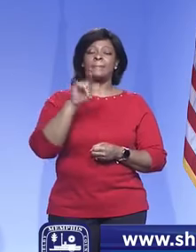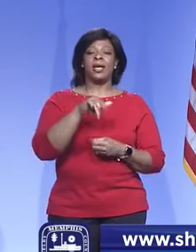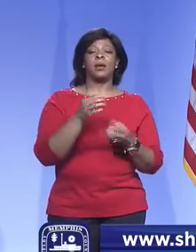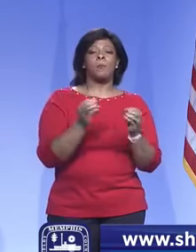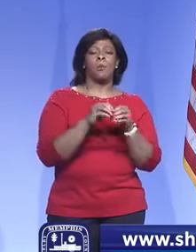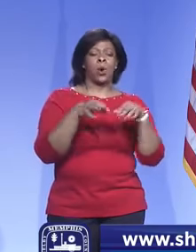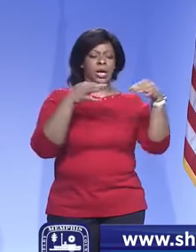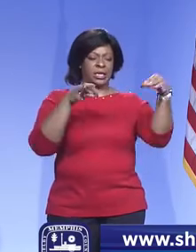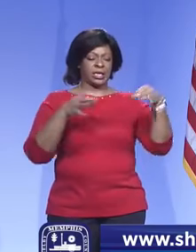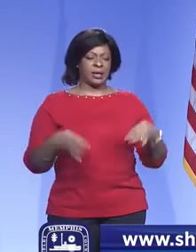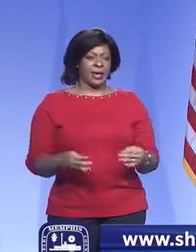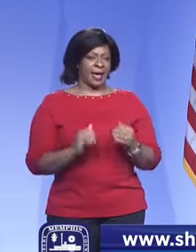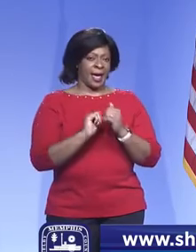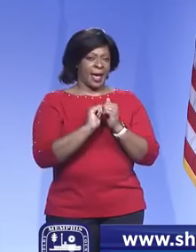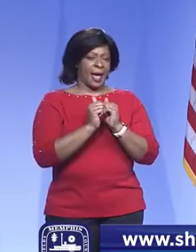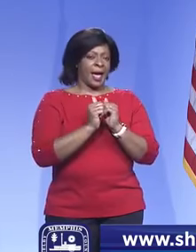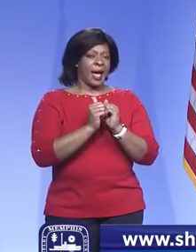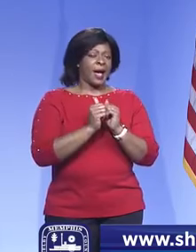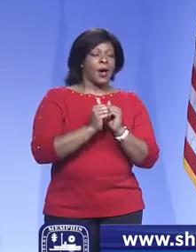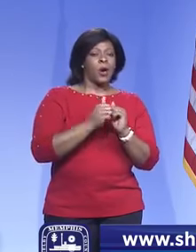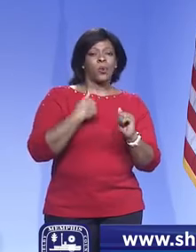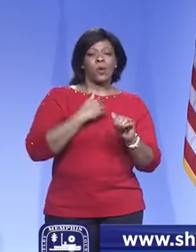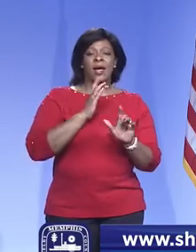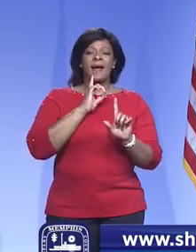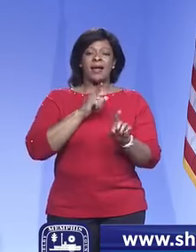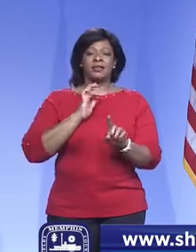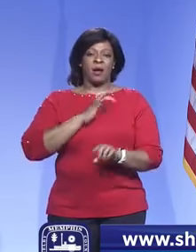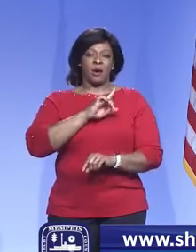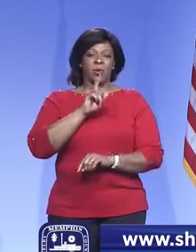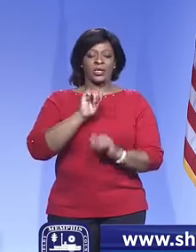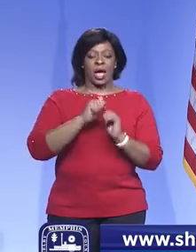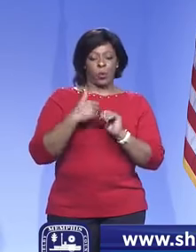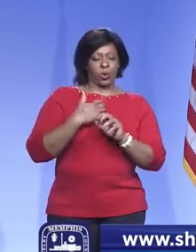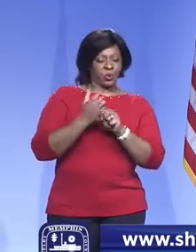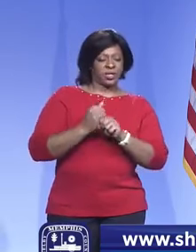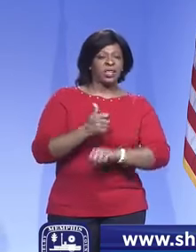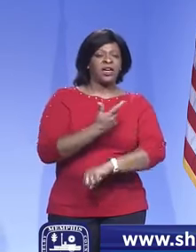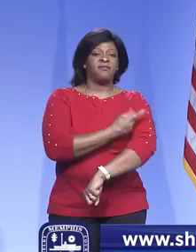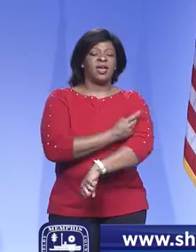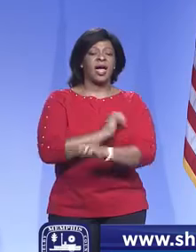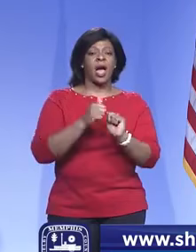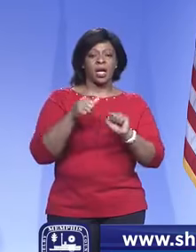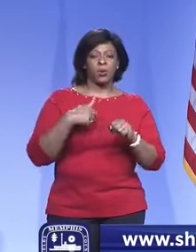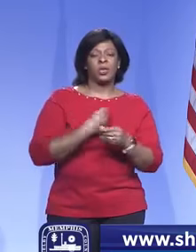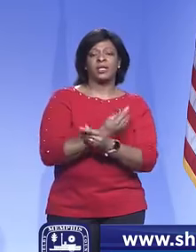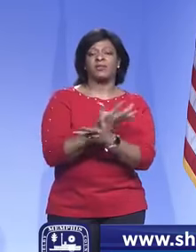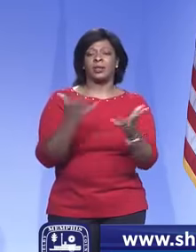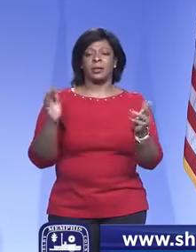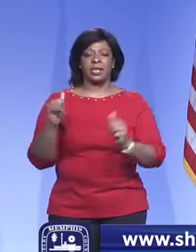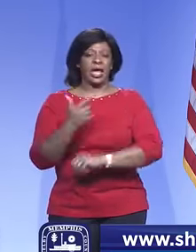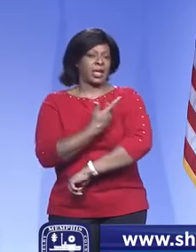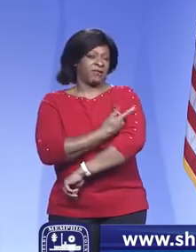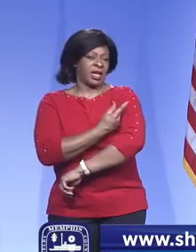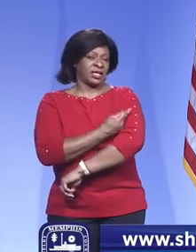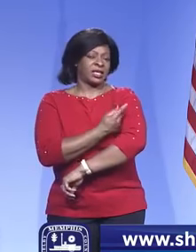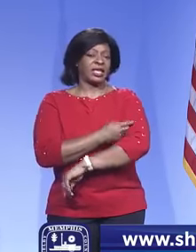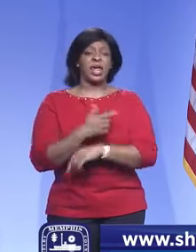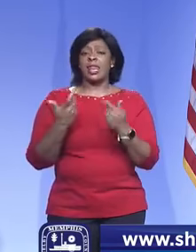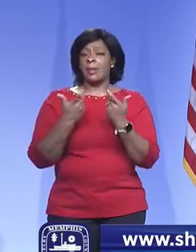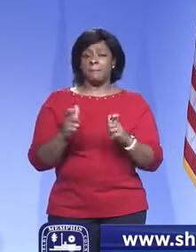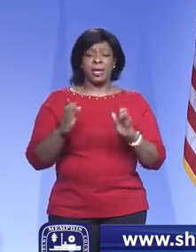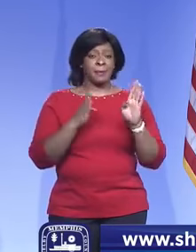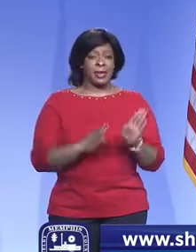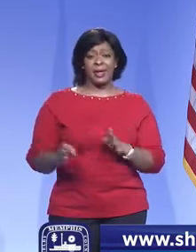more detail and have our questions answered about receipt of the vaccine and distribution of the vaccine. But the current big